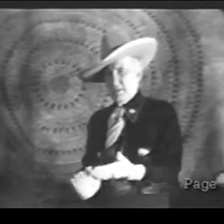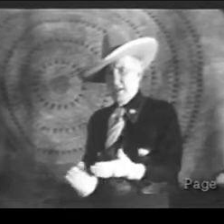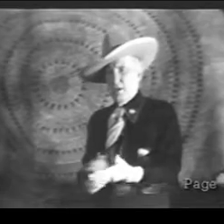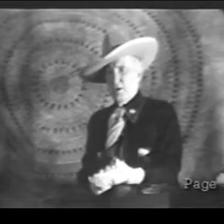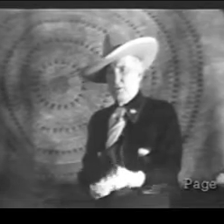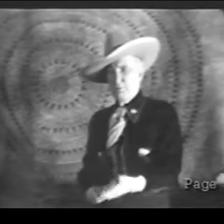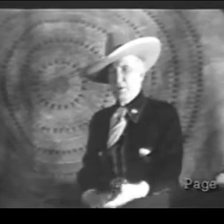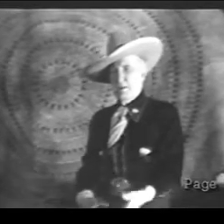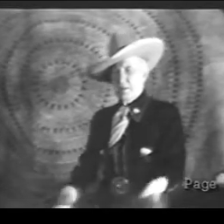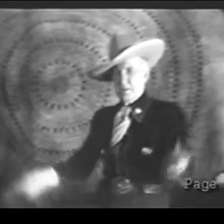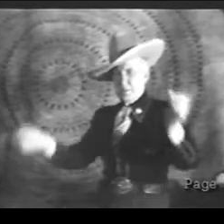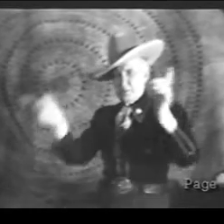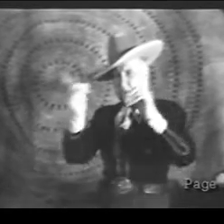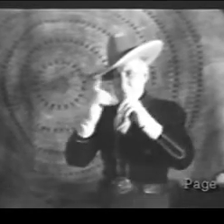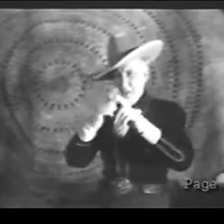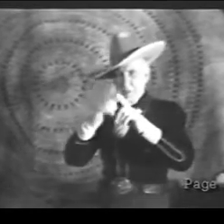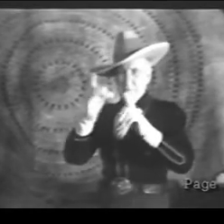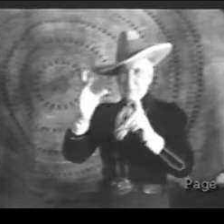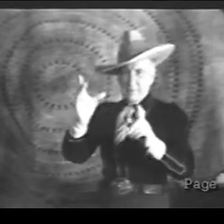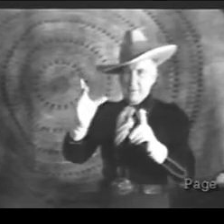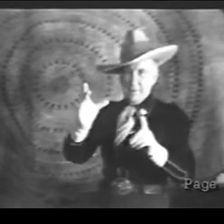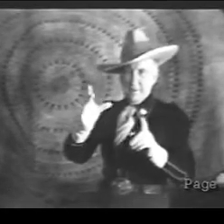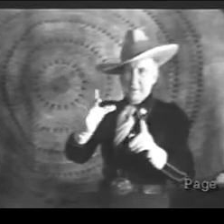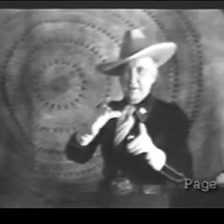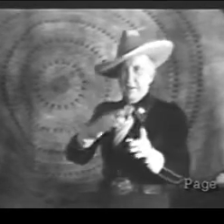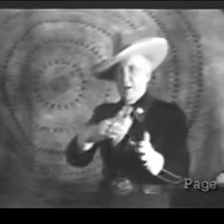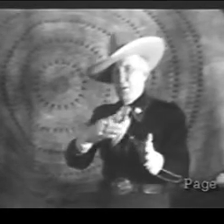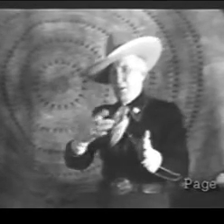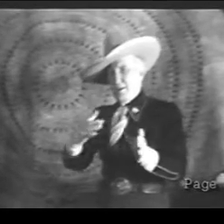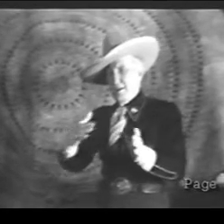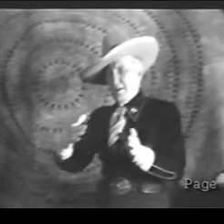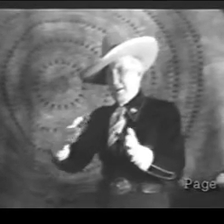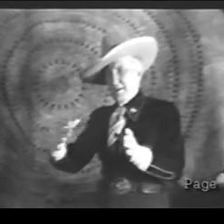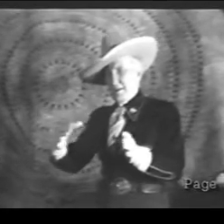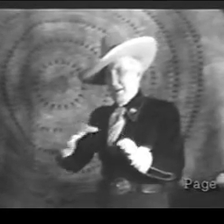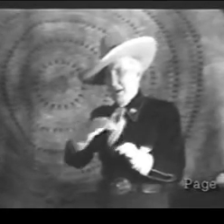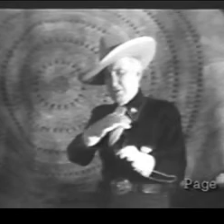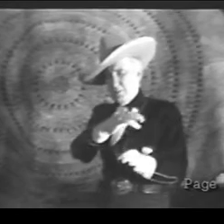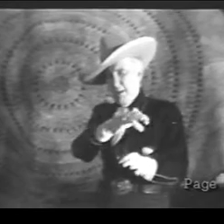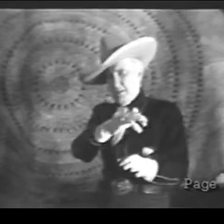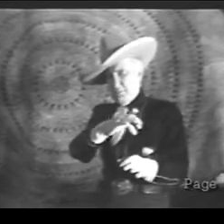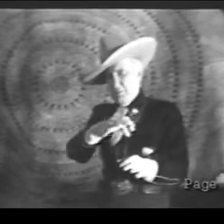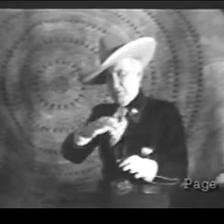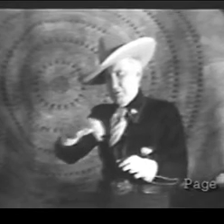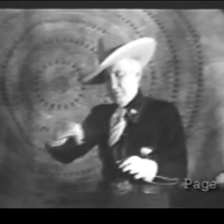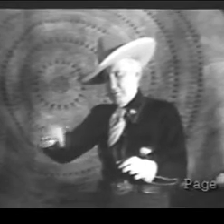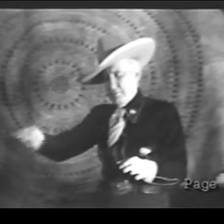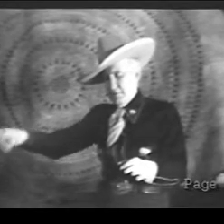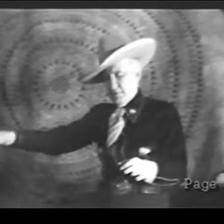the hair off them, and that's what made the teepee. Now, out of the back of the buffalo, they